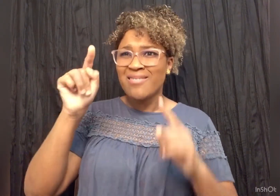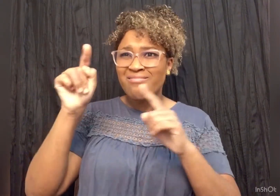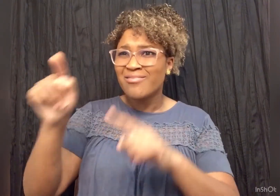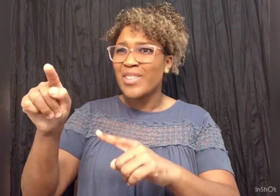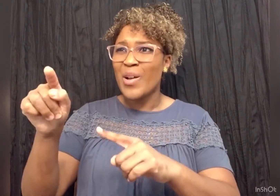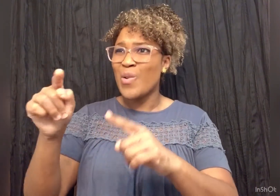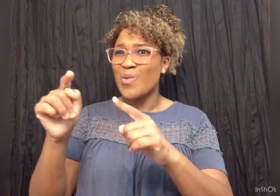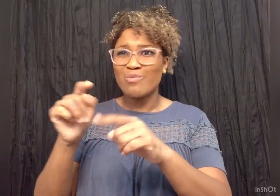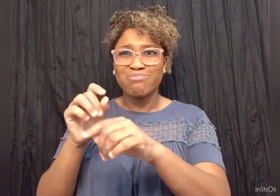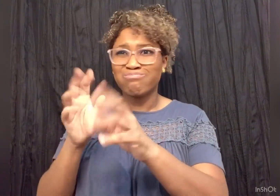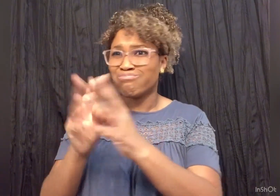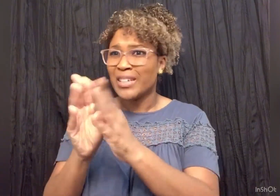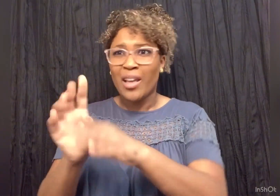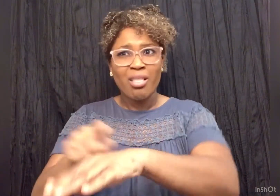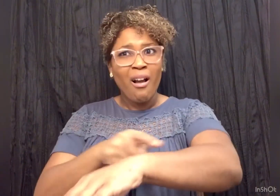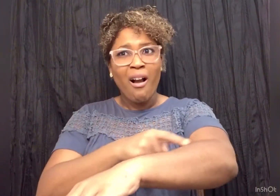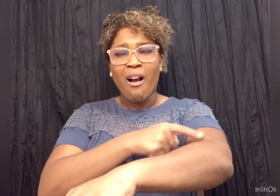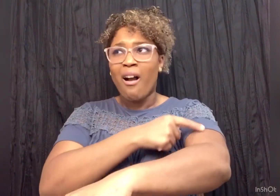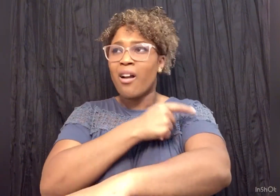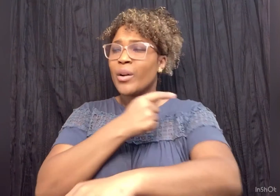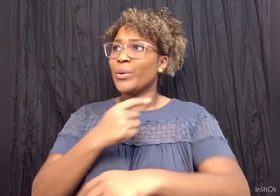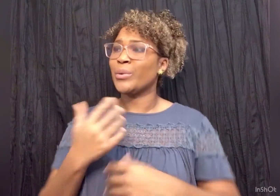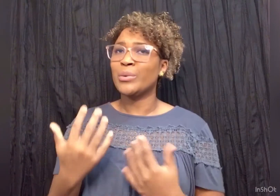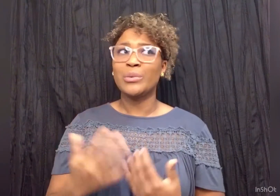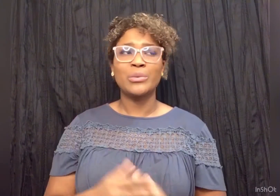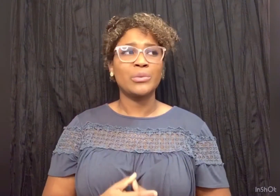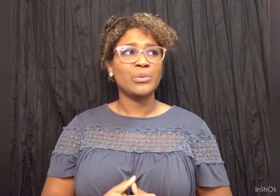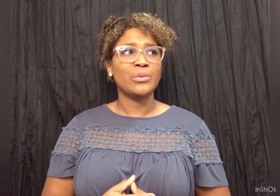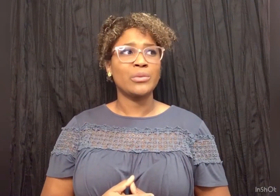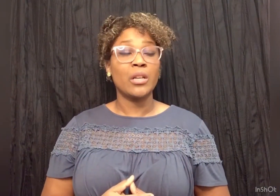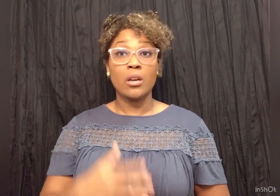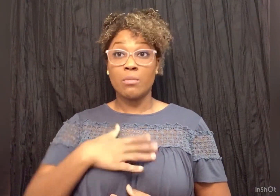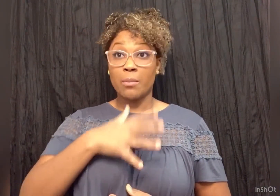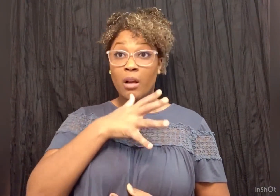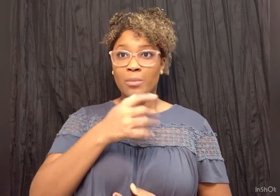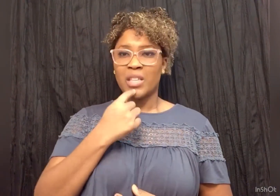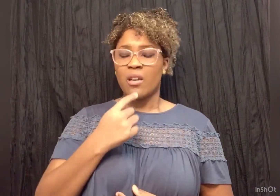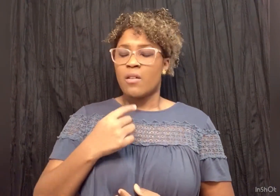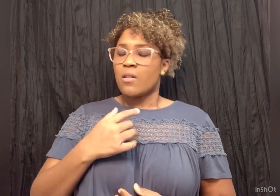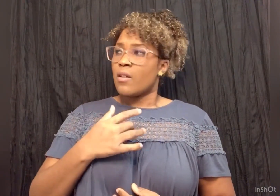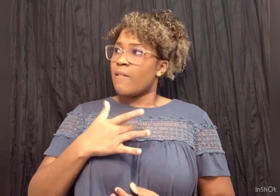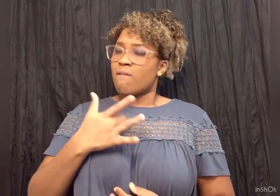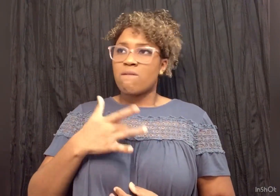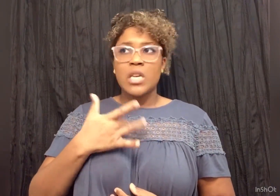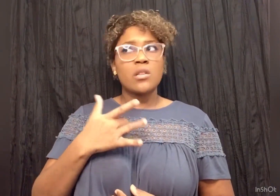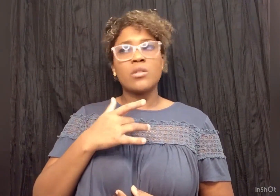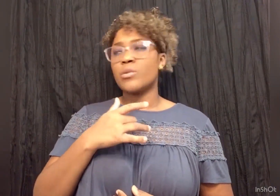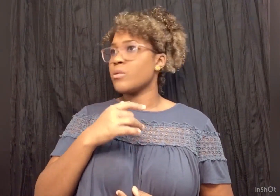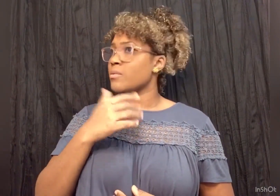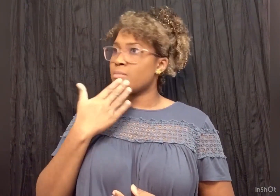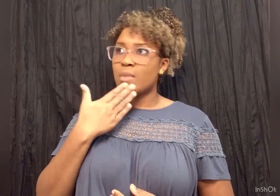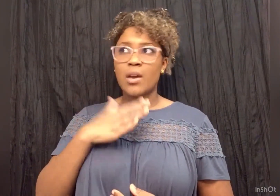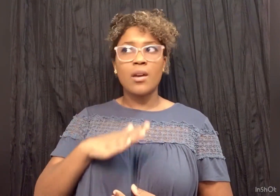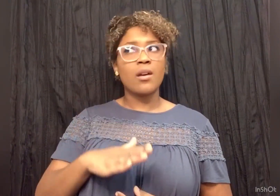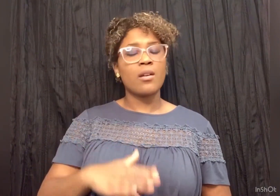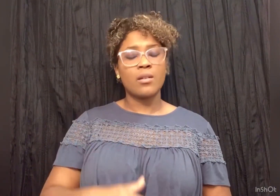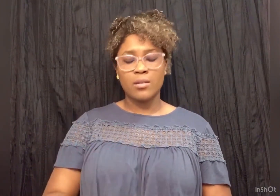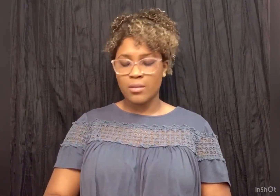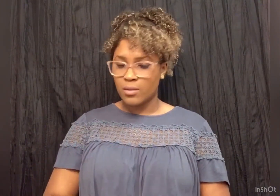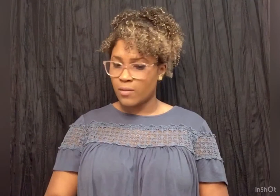"I have a bad feeling," said my mother. "This afternoon, I saw